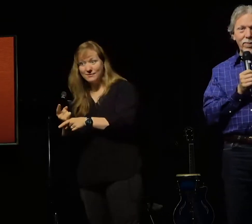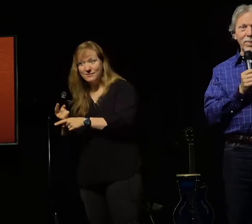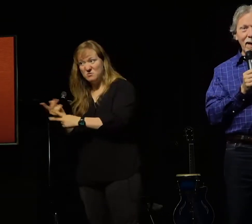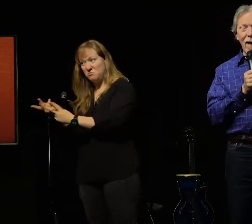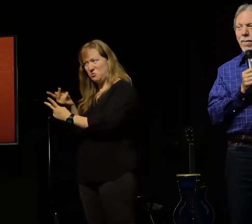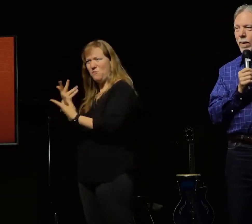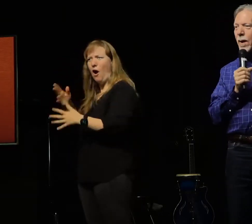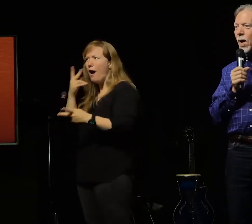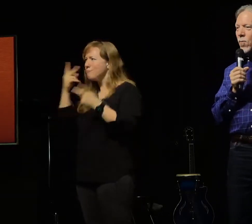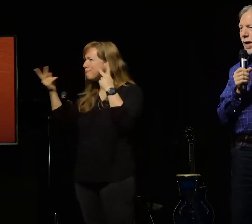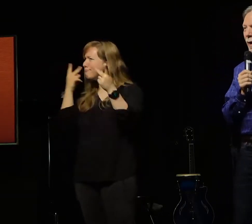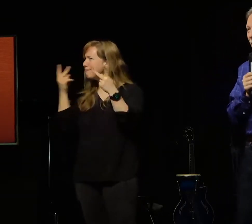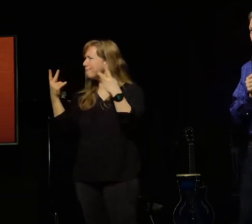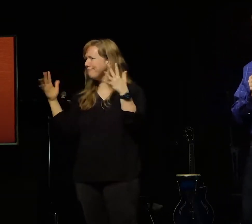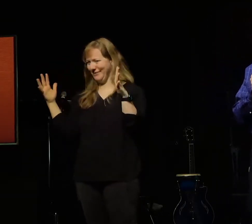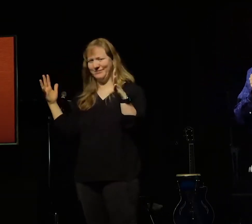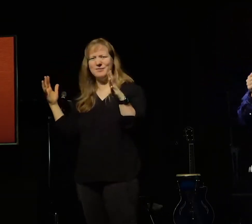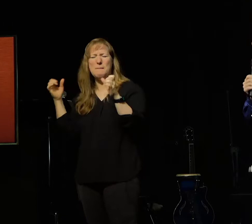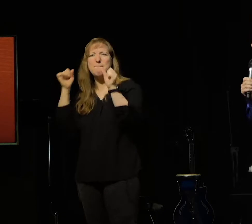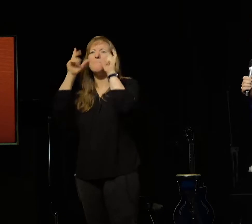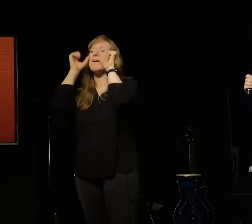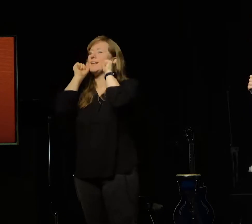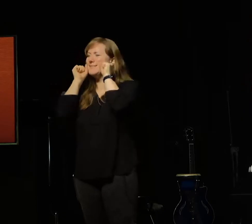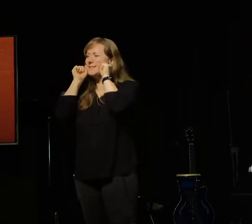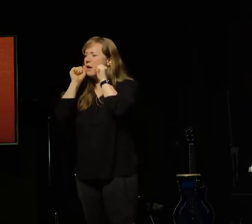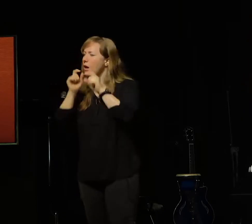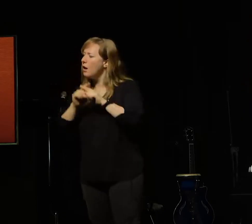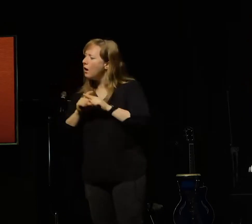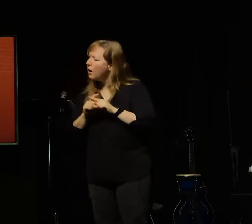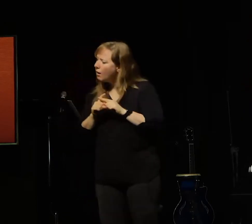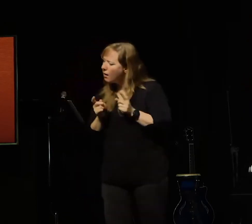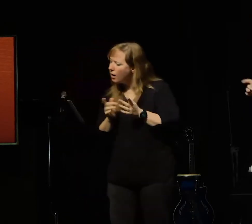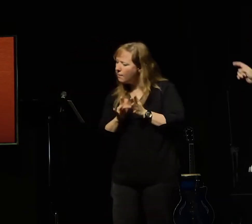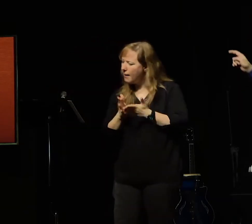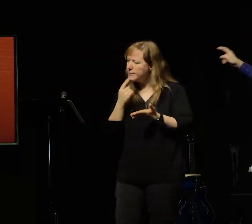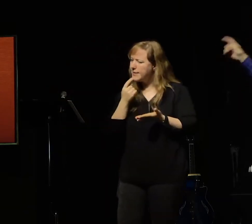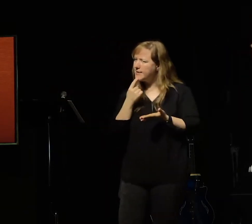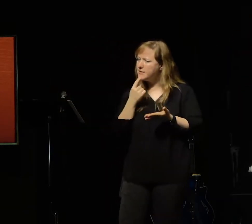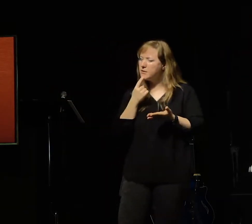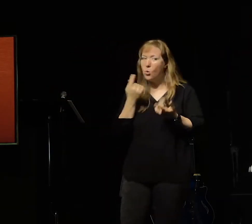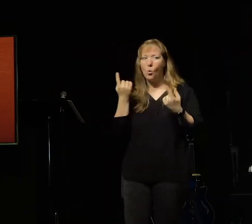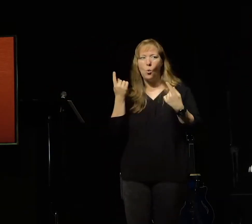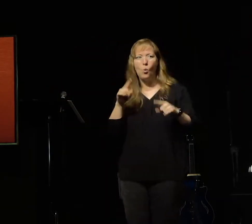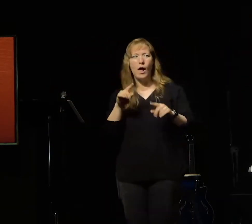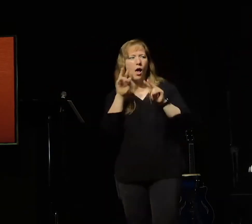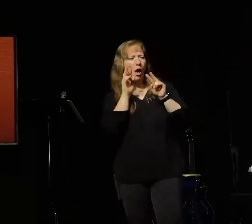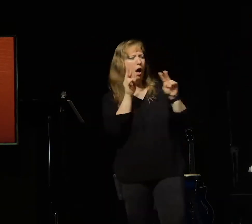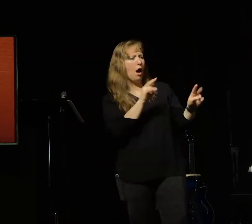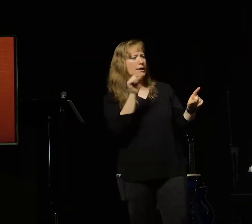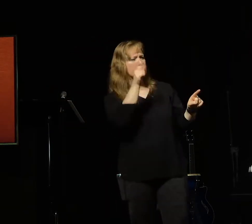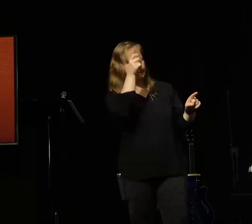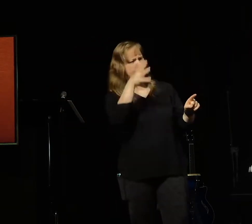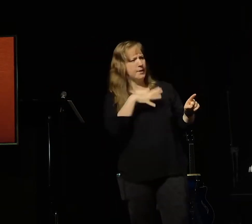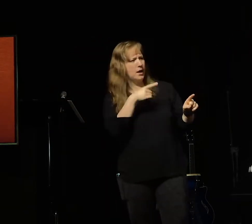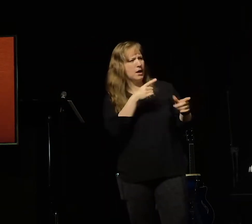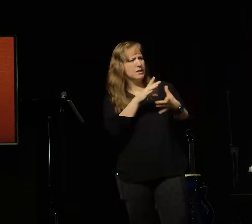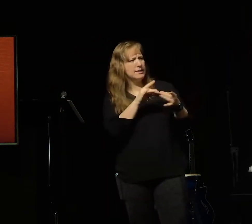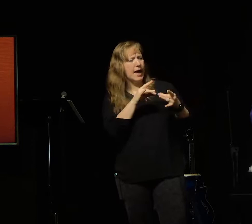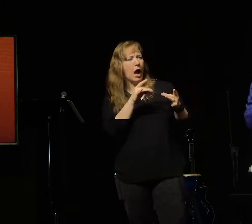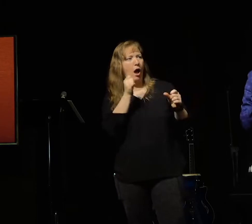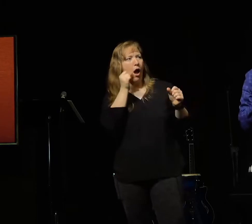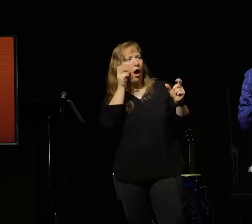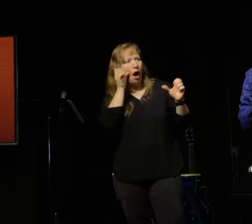stuff happen already. And yet the scripture says they were amazed at the things Simeon said about